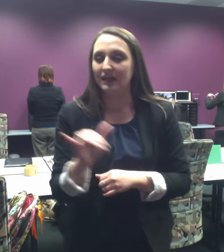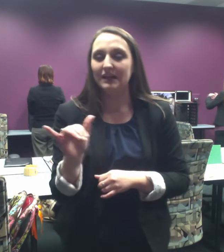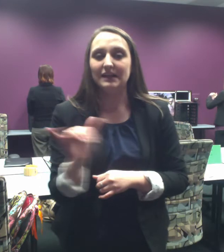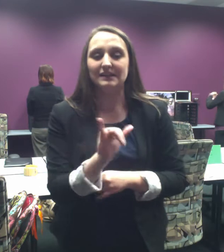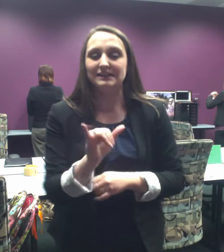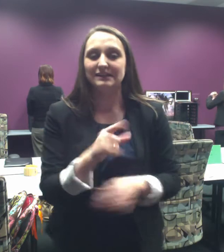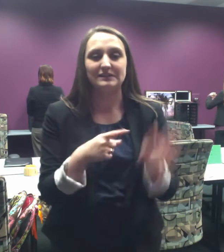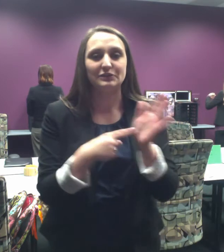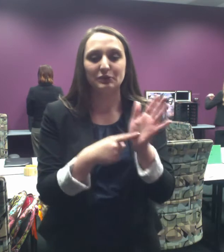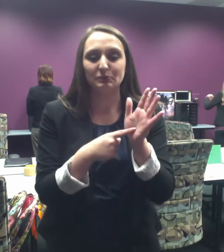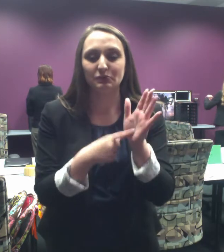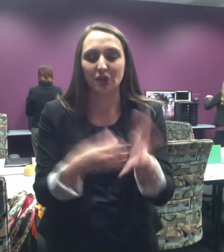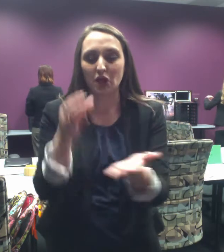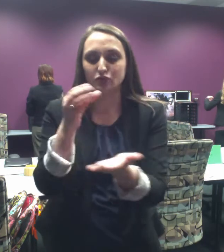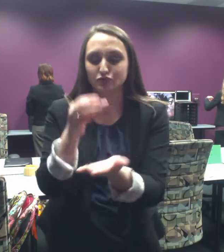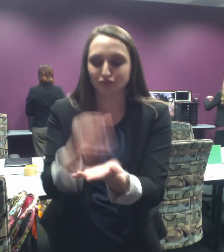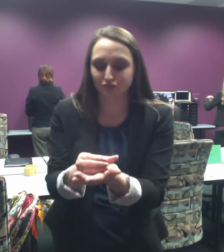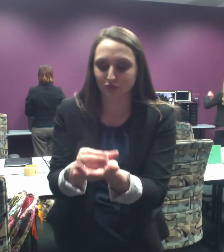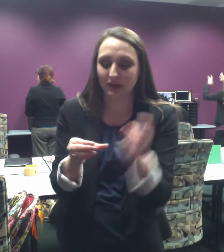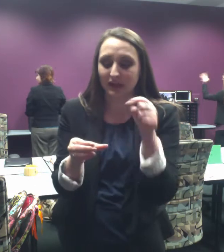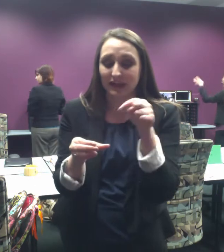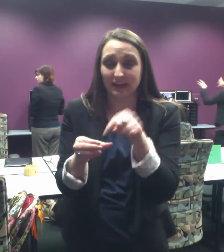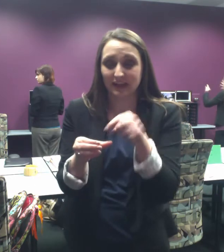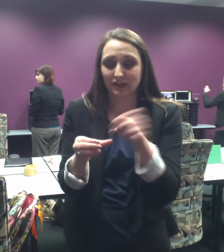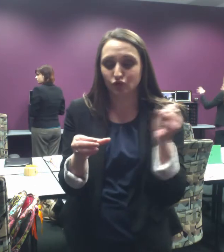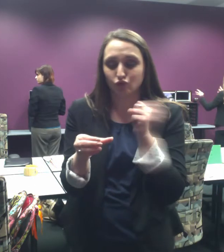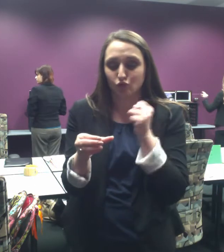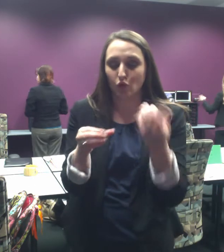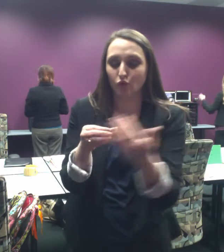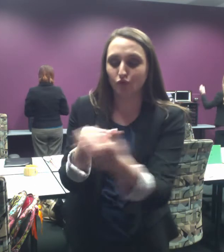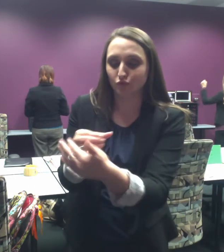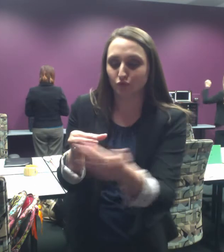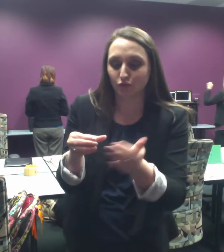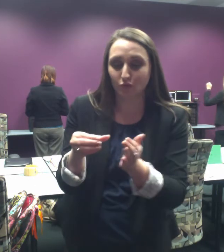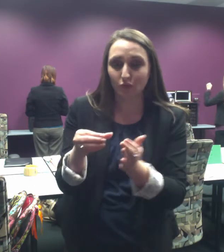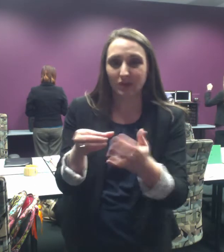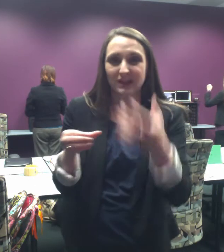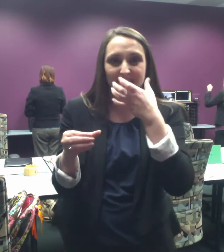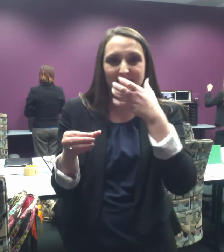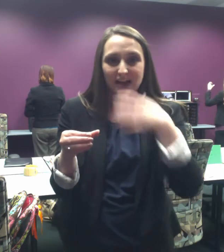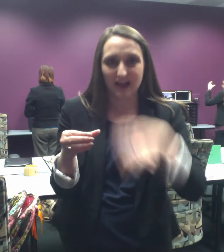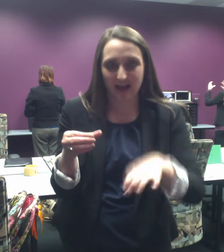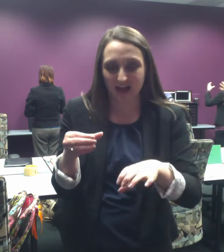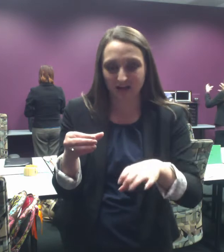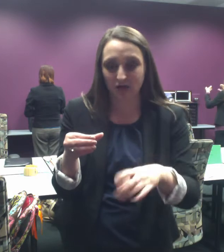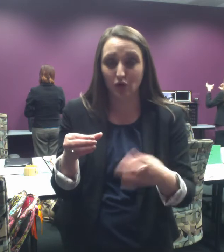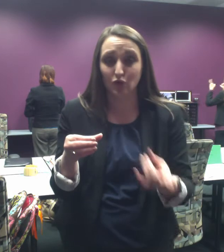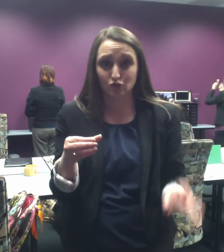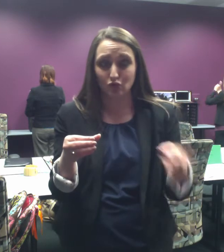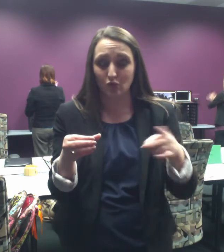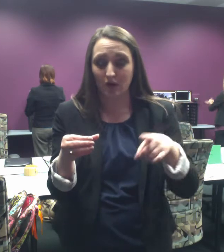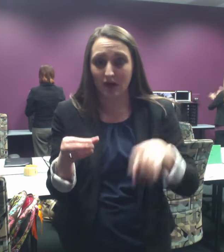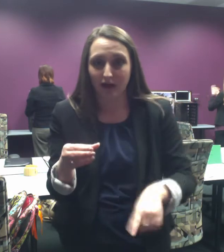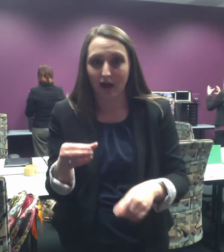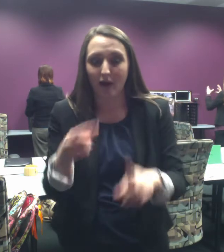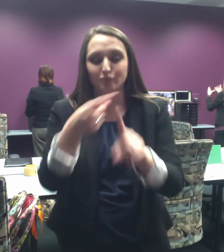cools and turns to water and collects on the outside of the Pepsi can. That's condensation. And there are 100 examples. Everybody got this? We'll